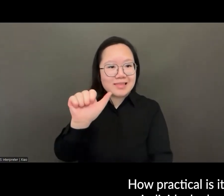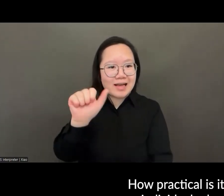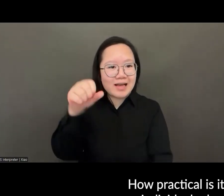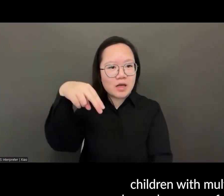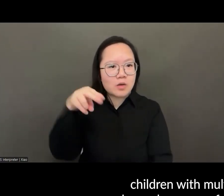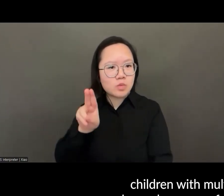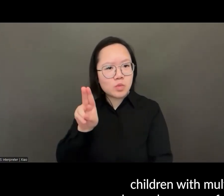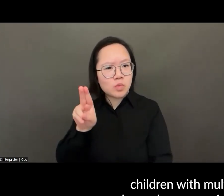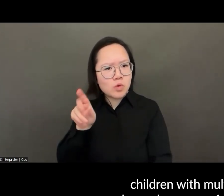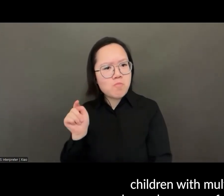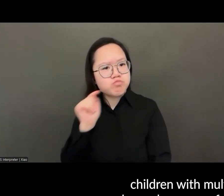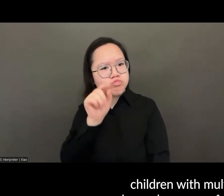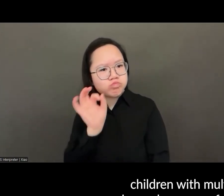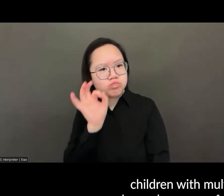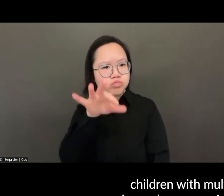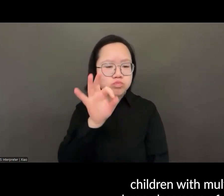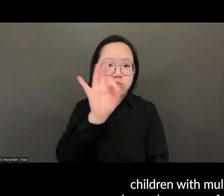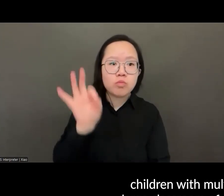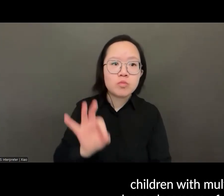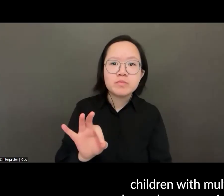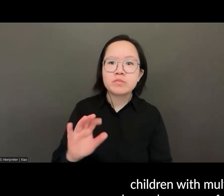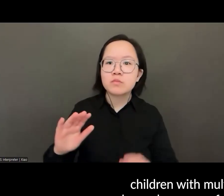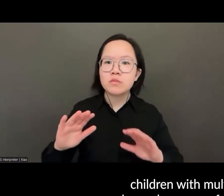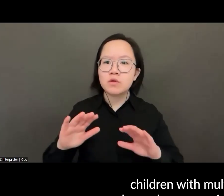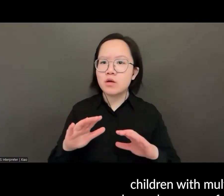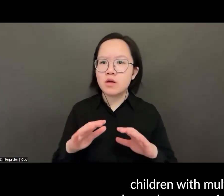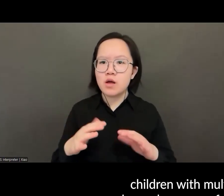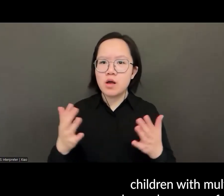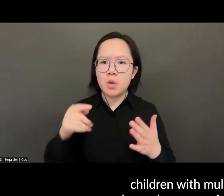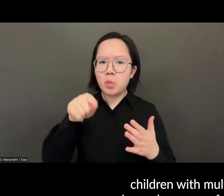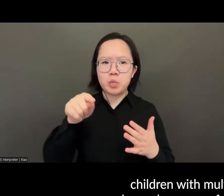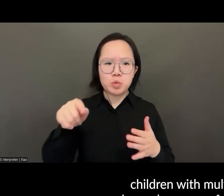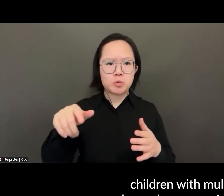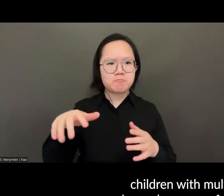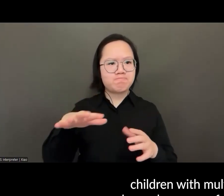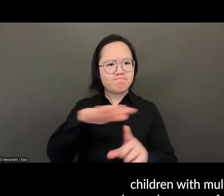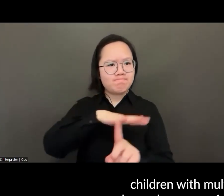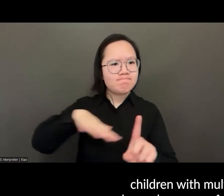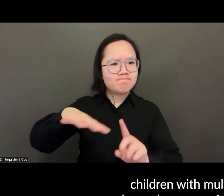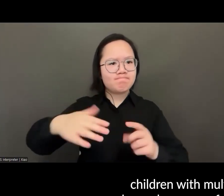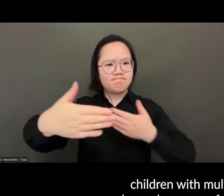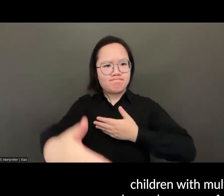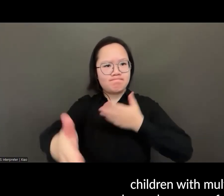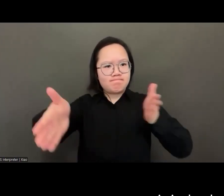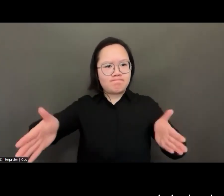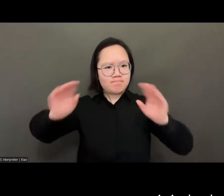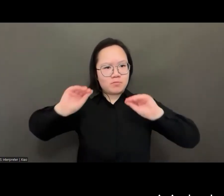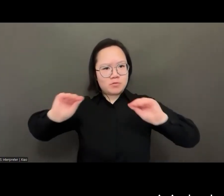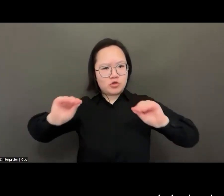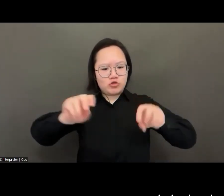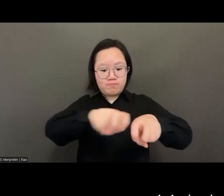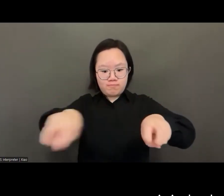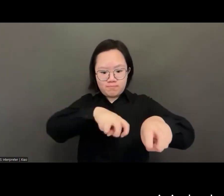educational support to children with multiple disabilities in a large classroom of 40 to 50 children?